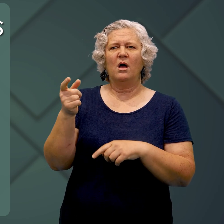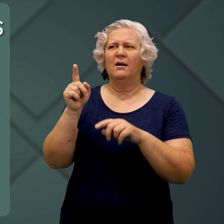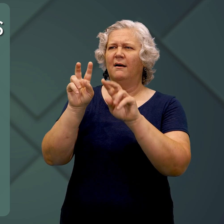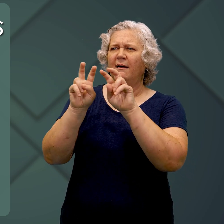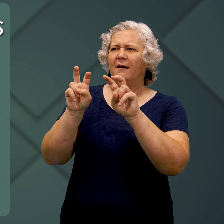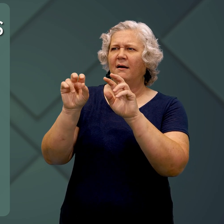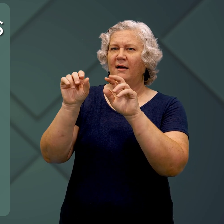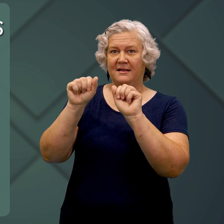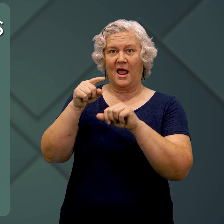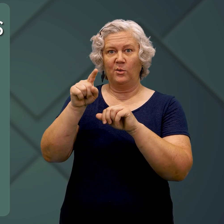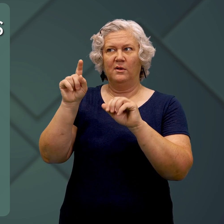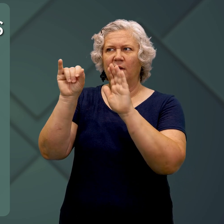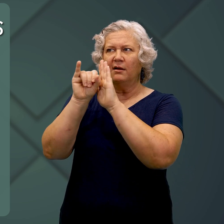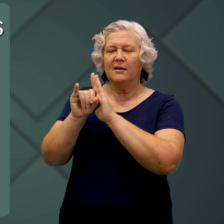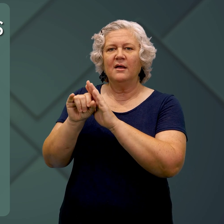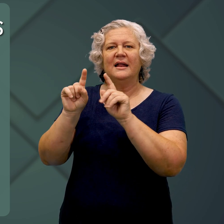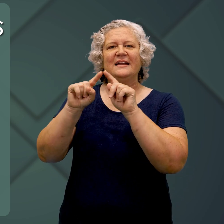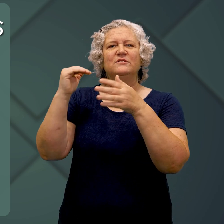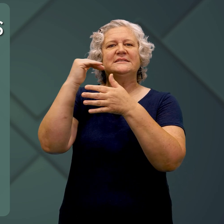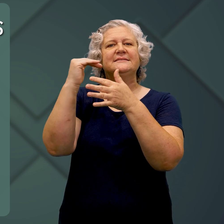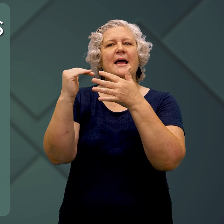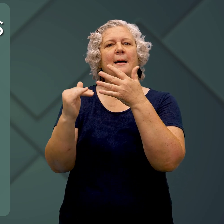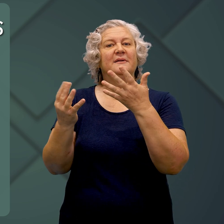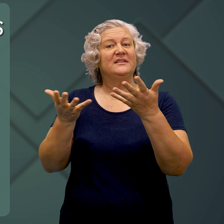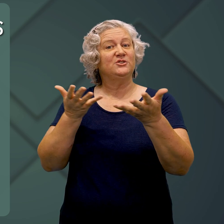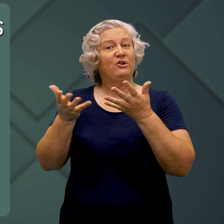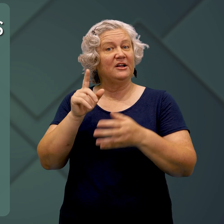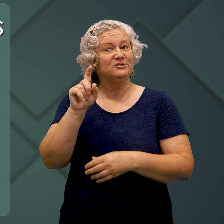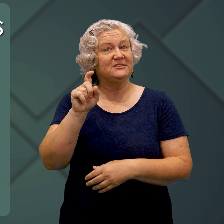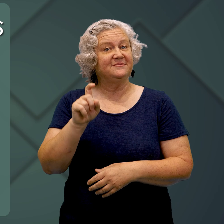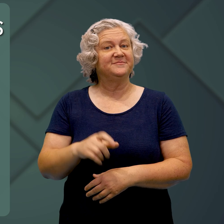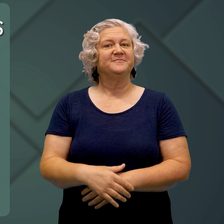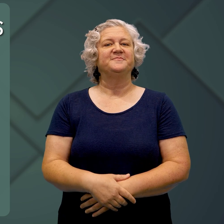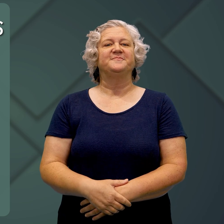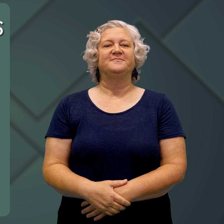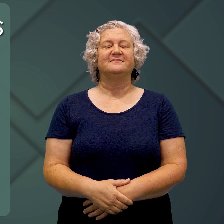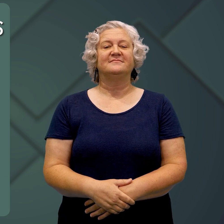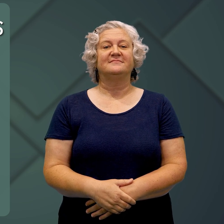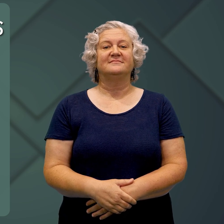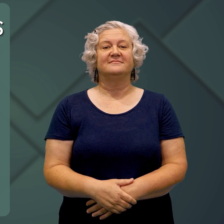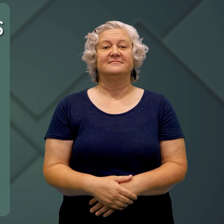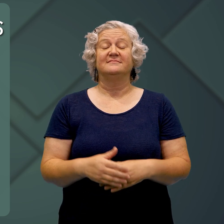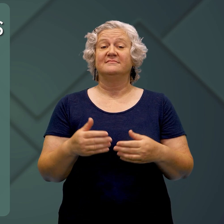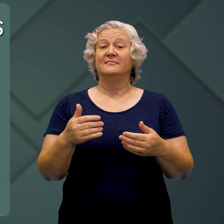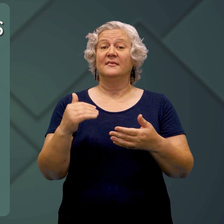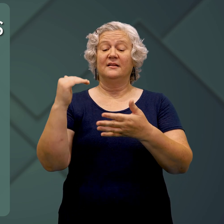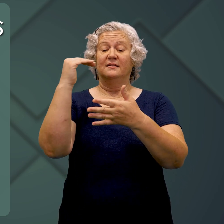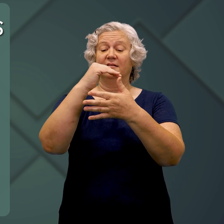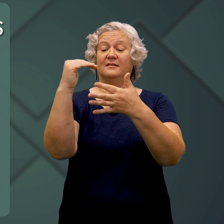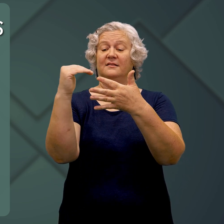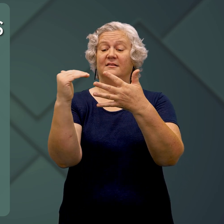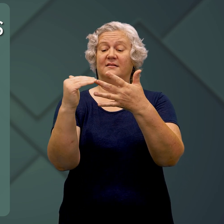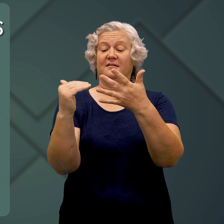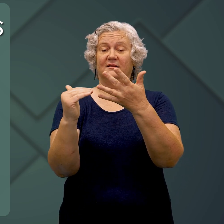As you watch them, see if you can identify each step in their interactions. Again, the steps